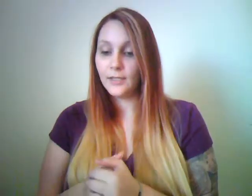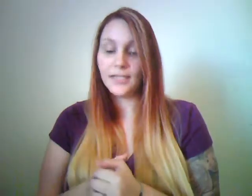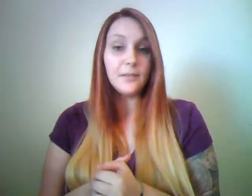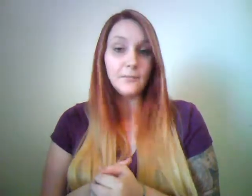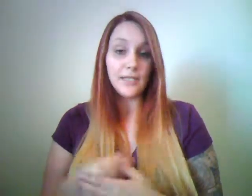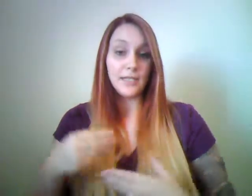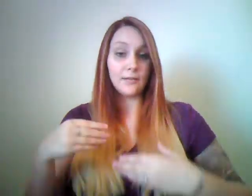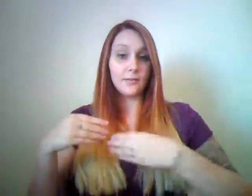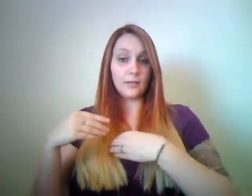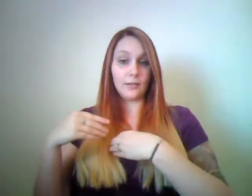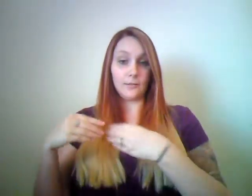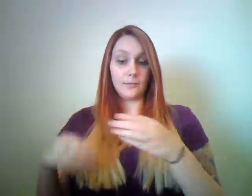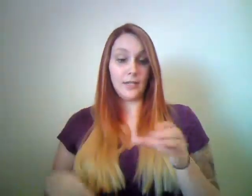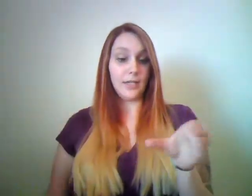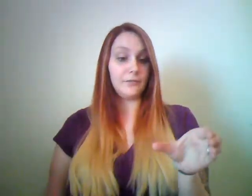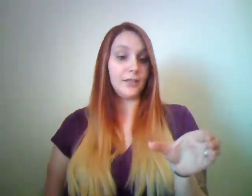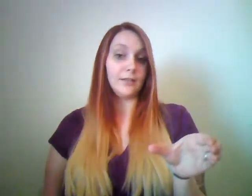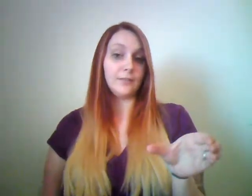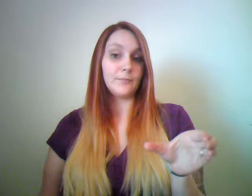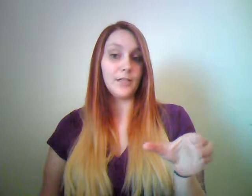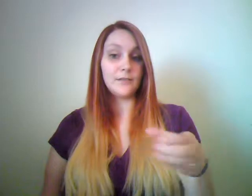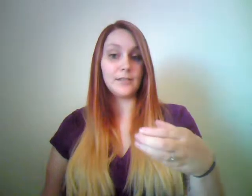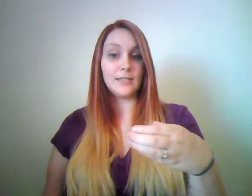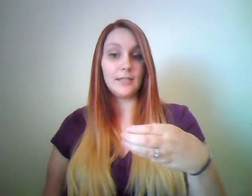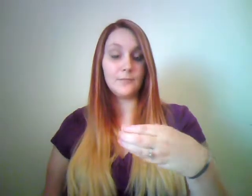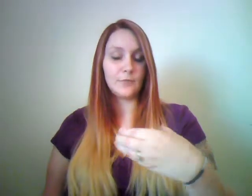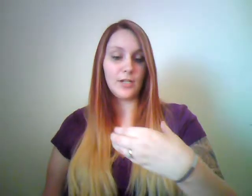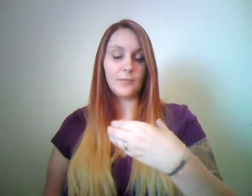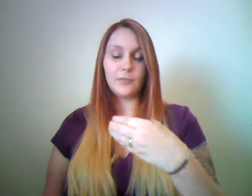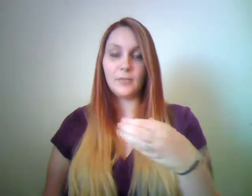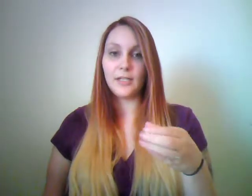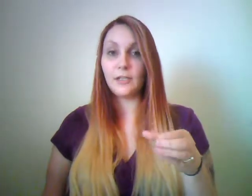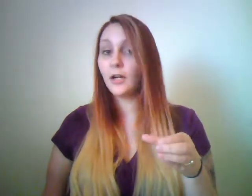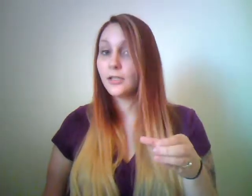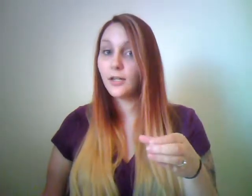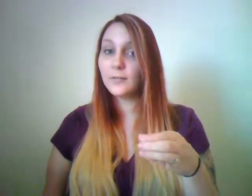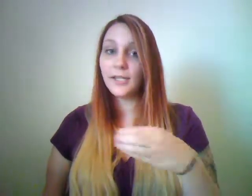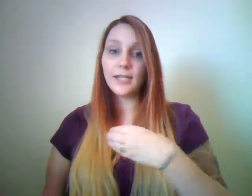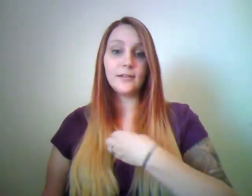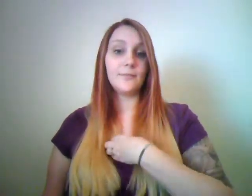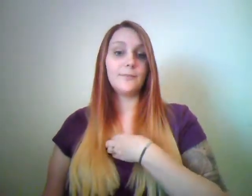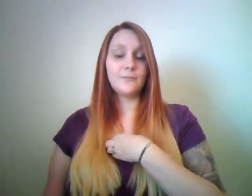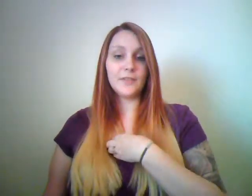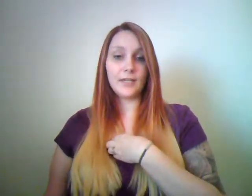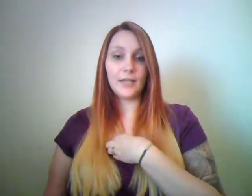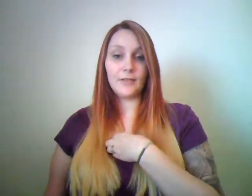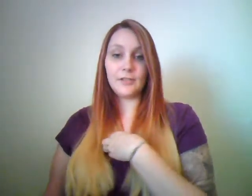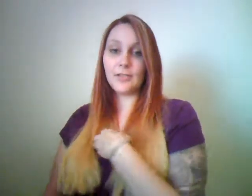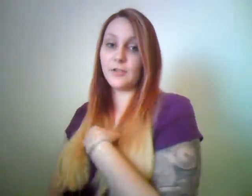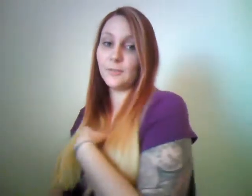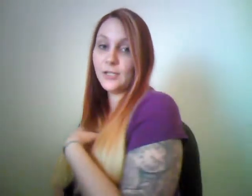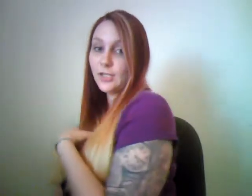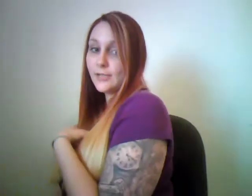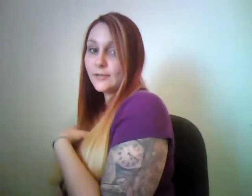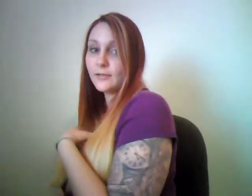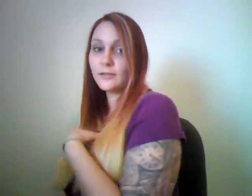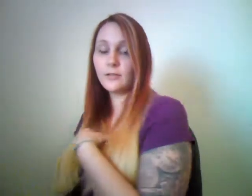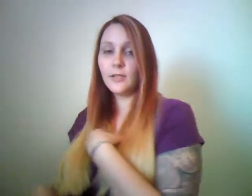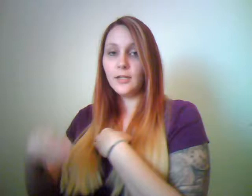In me, I have like a kind of a C shape with my non-dominant hand, and I have it touching my chest, and